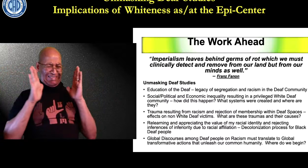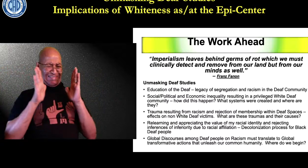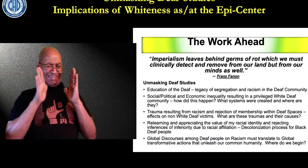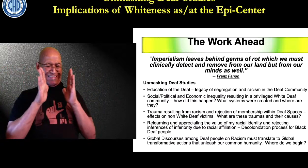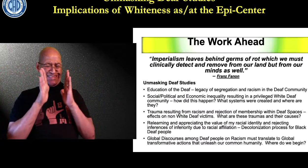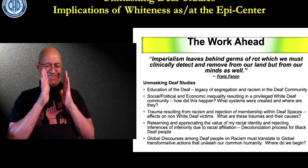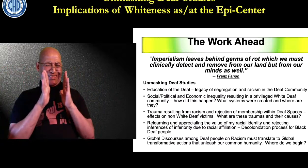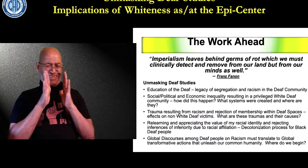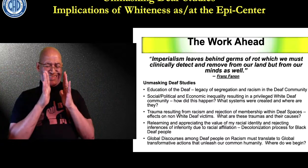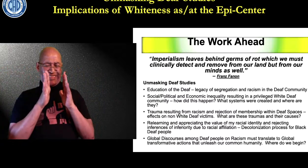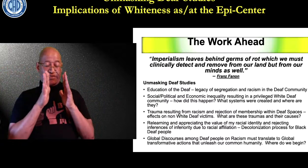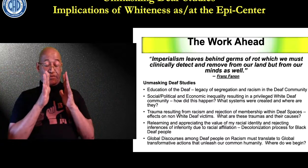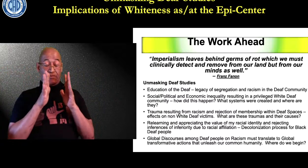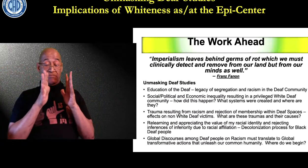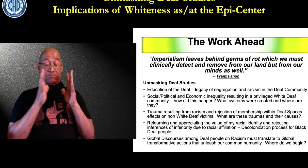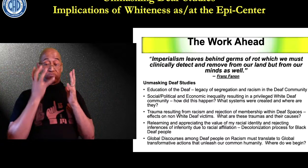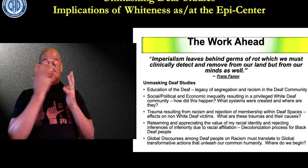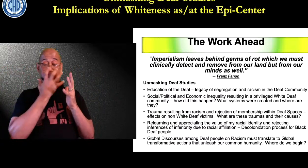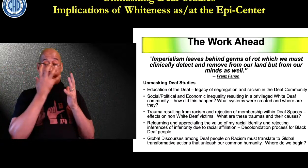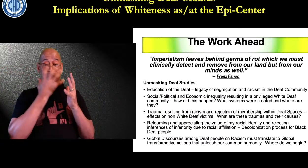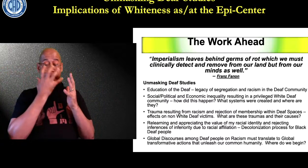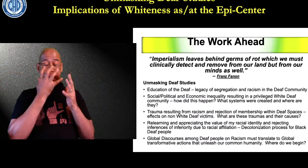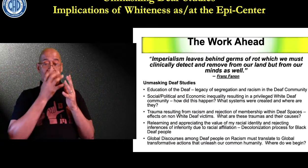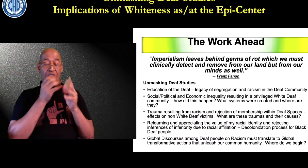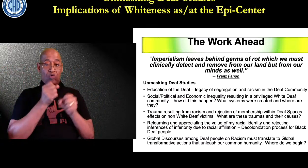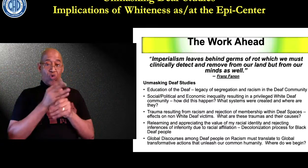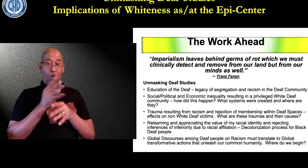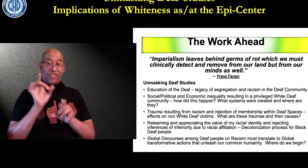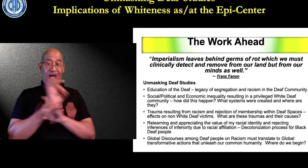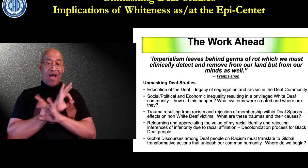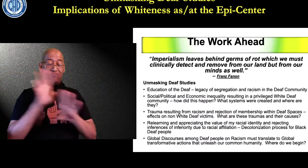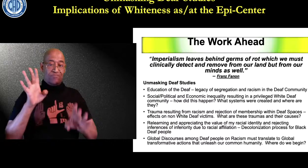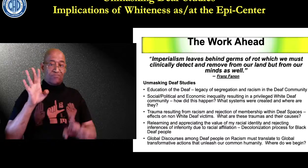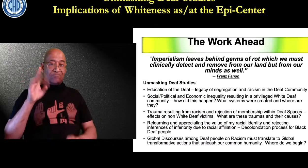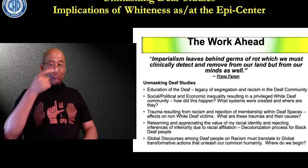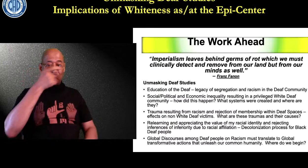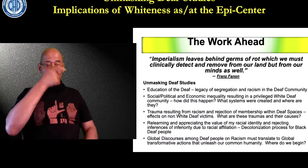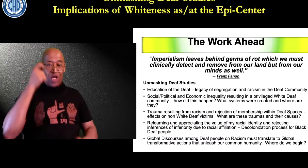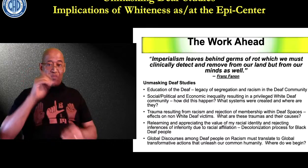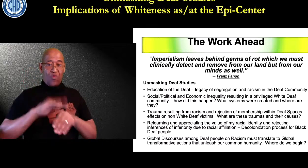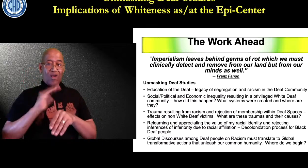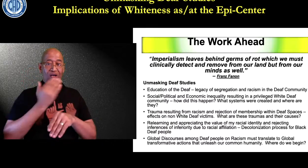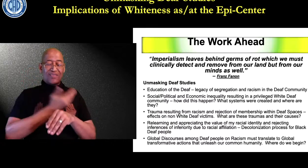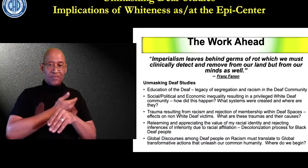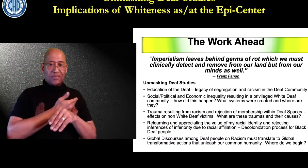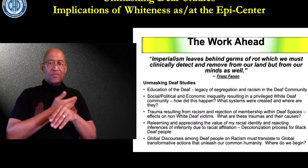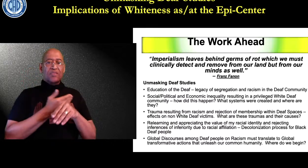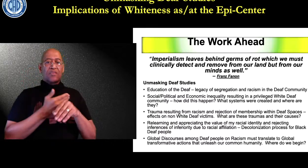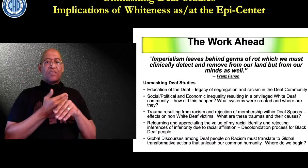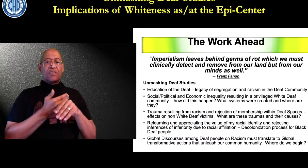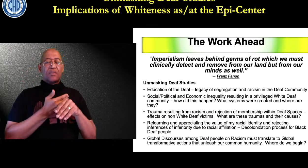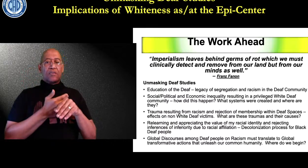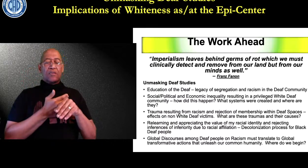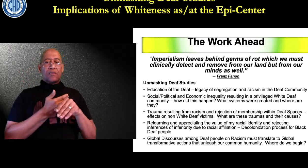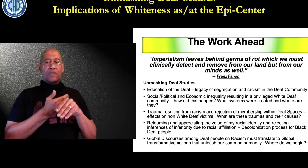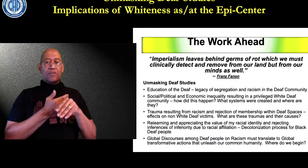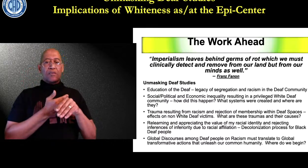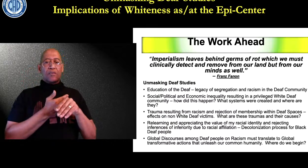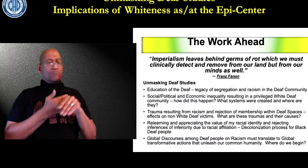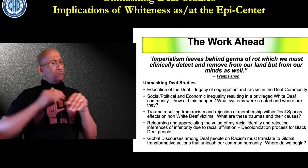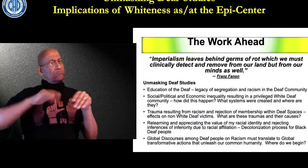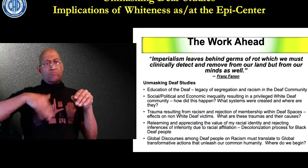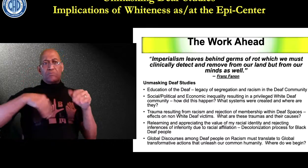in either world. And we're literally limited, squeezed into a small group. And that's a terrible